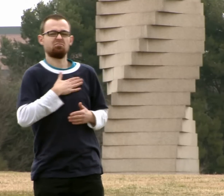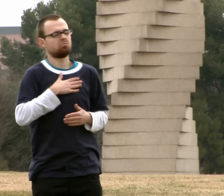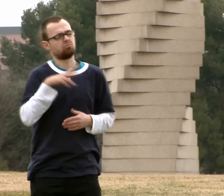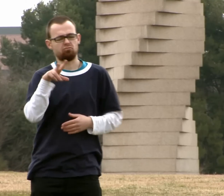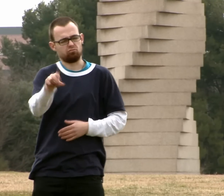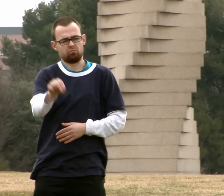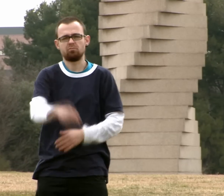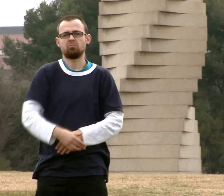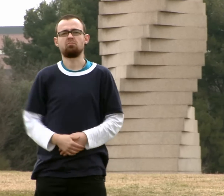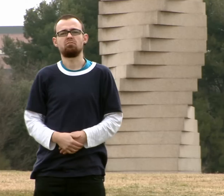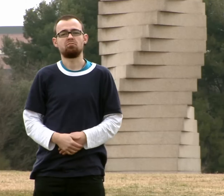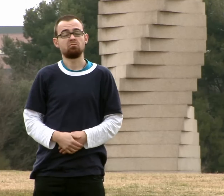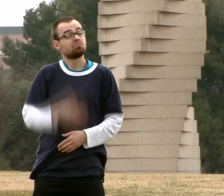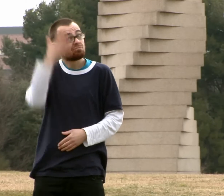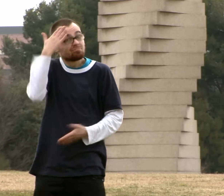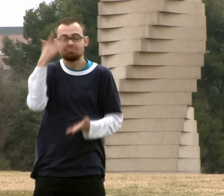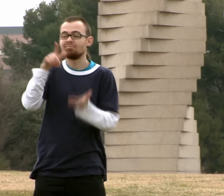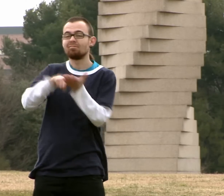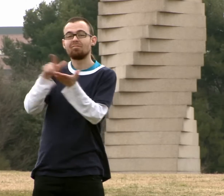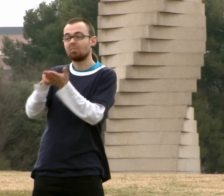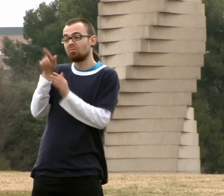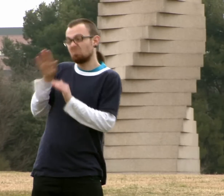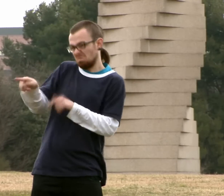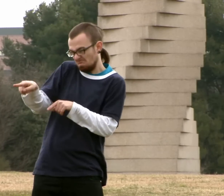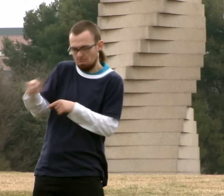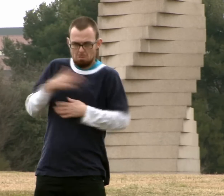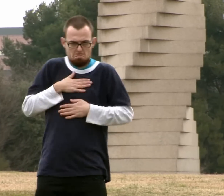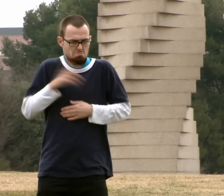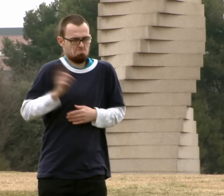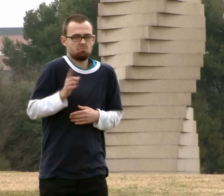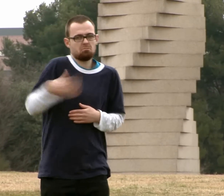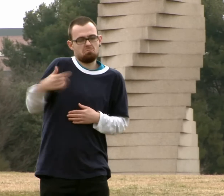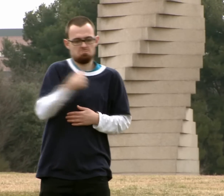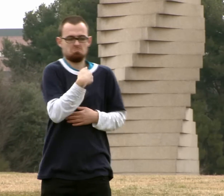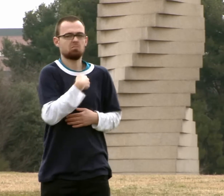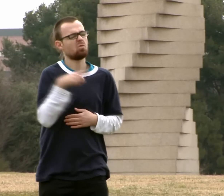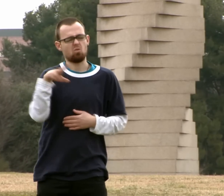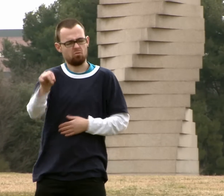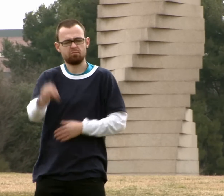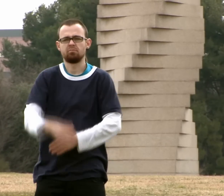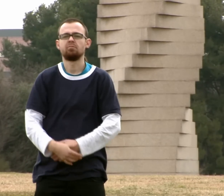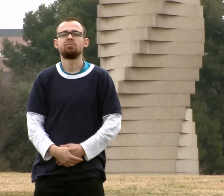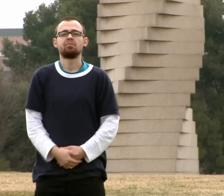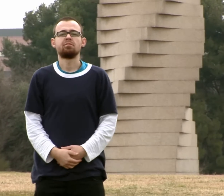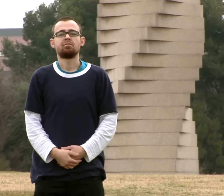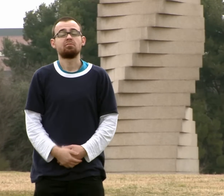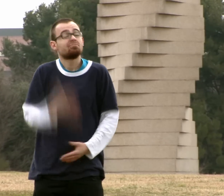neighbor. Don't deprive others from learning and using your language. Don't use language to tell them they are not one of yours.